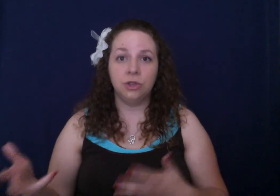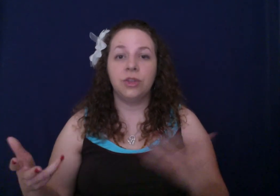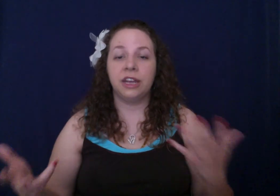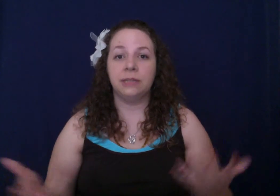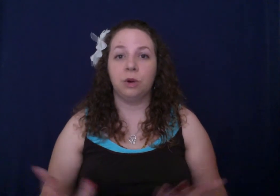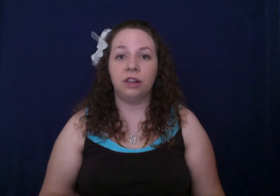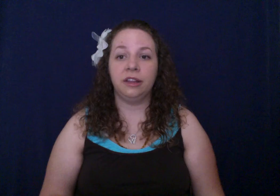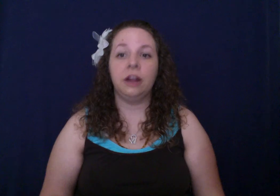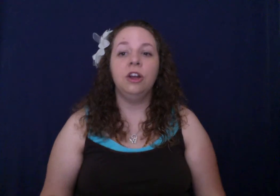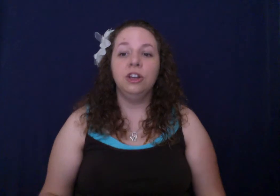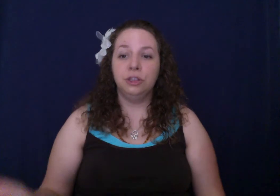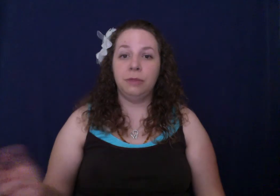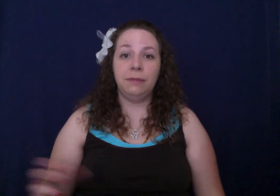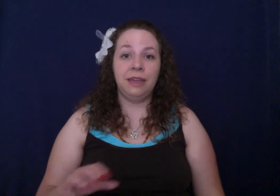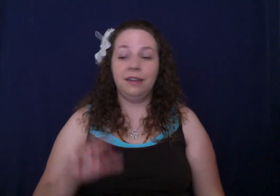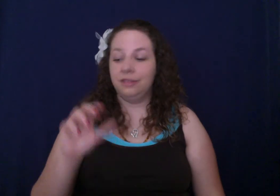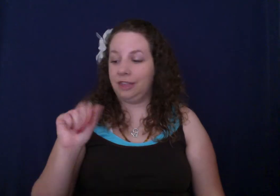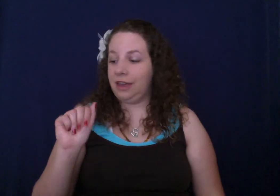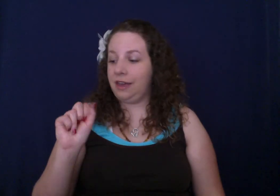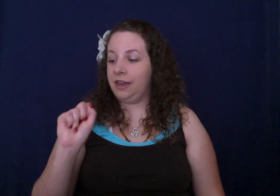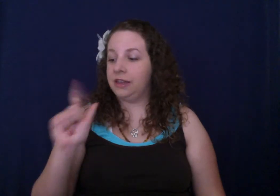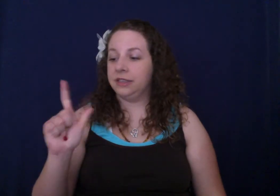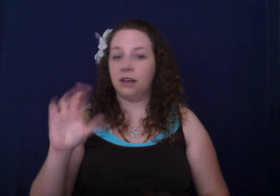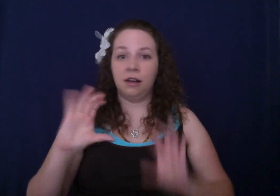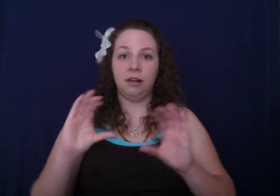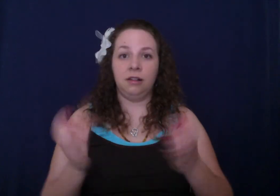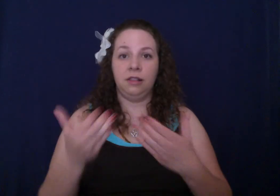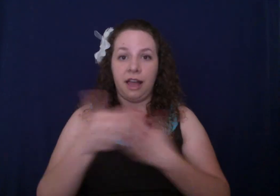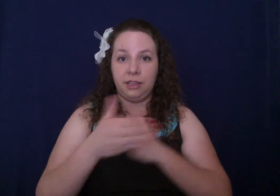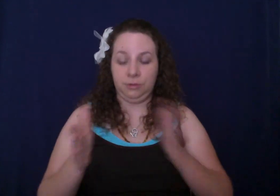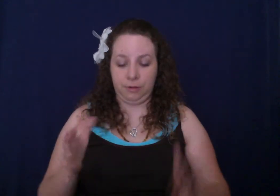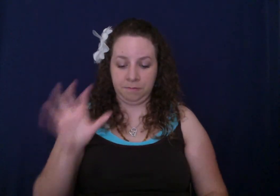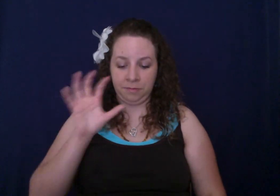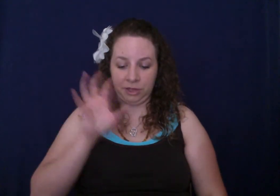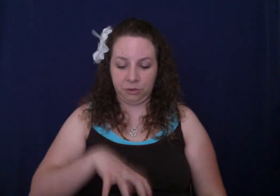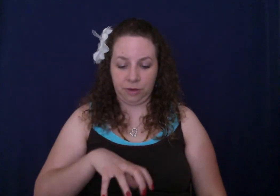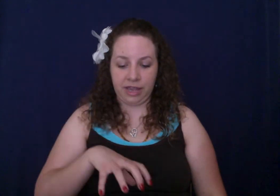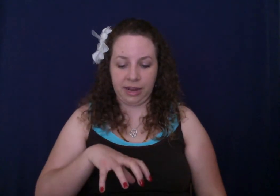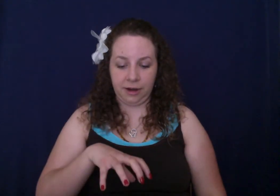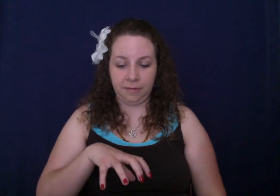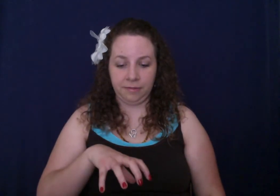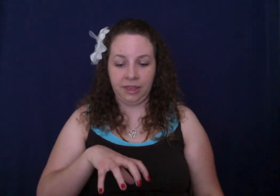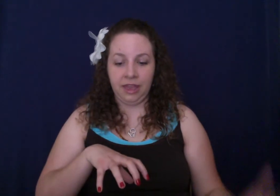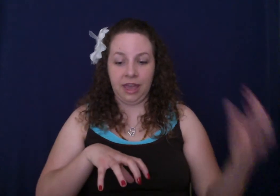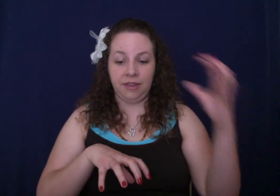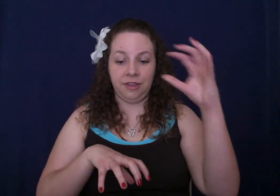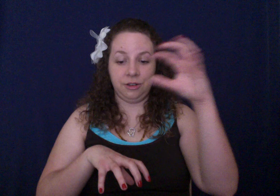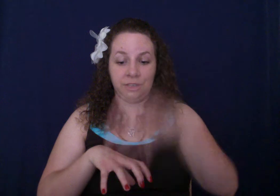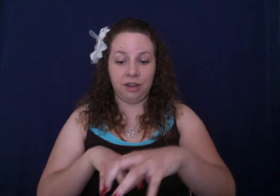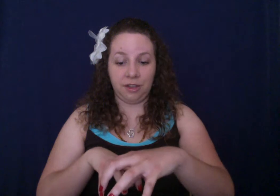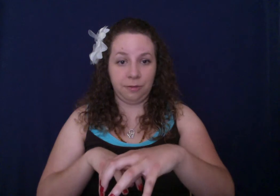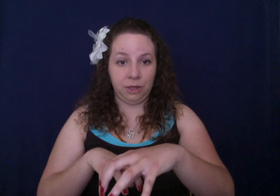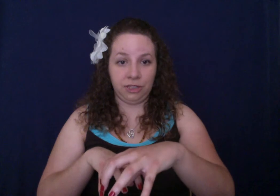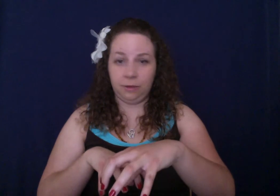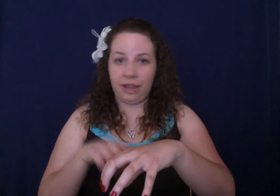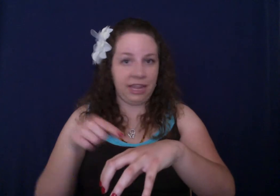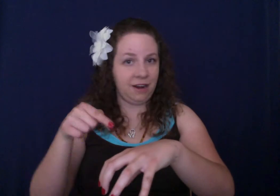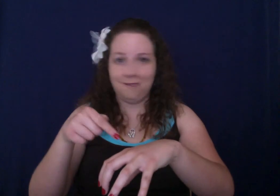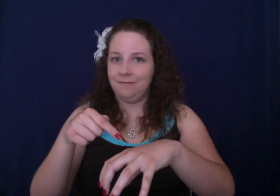that it's more clear. So maybe the ASL classroom is right here, and then there's another building right here.